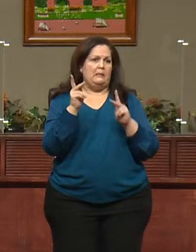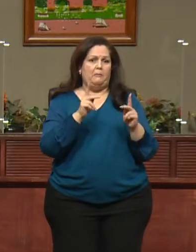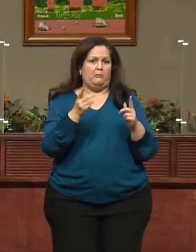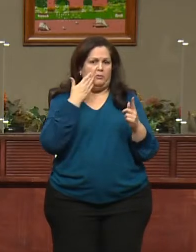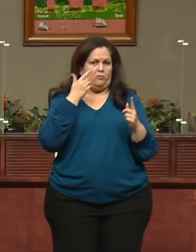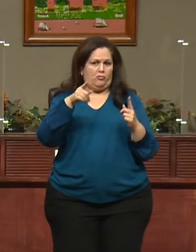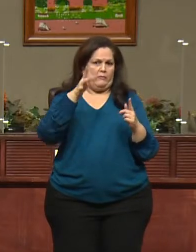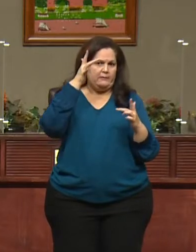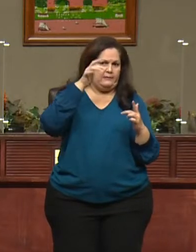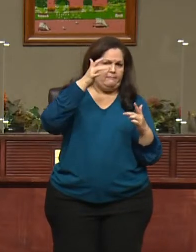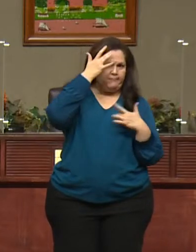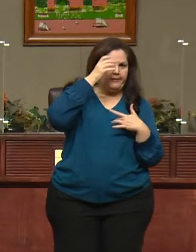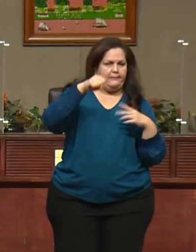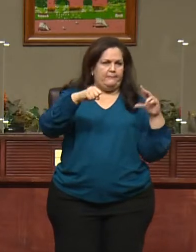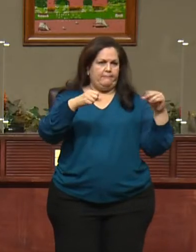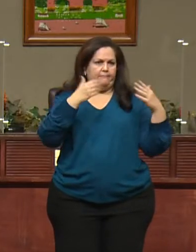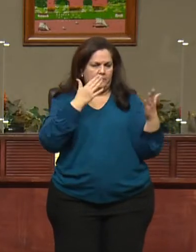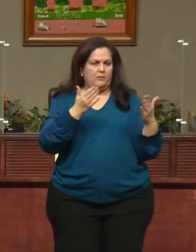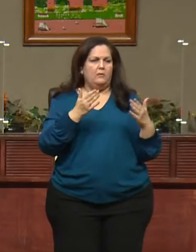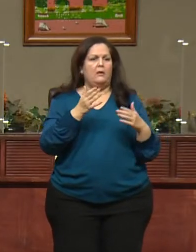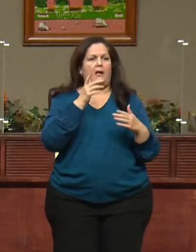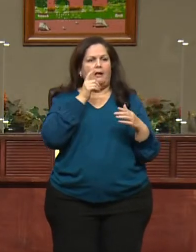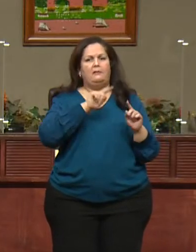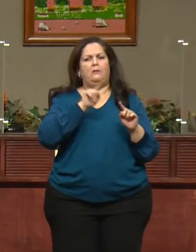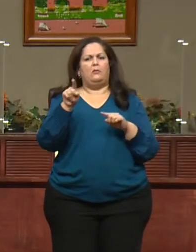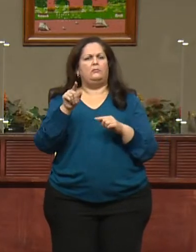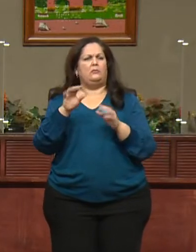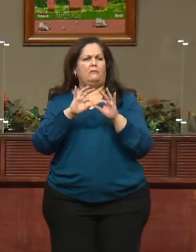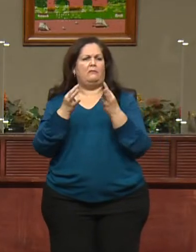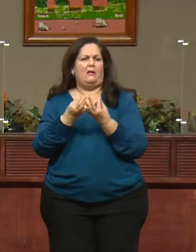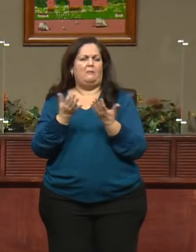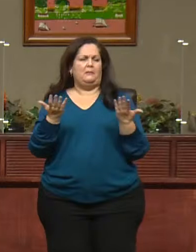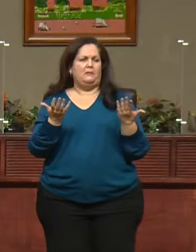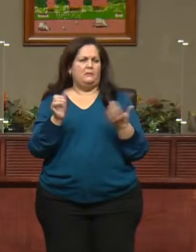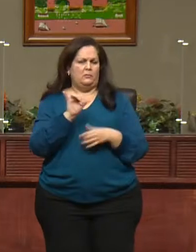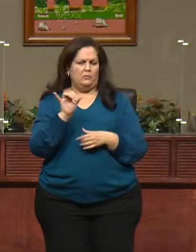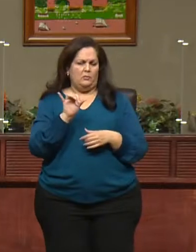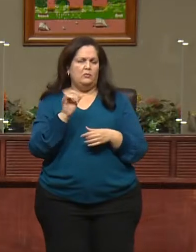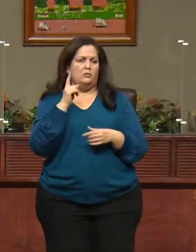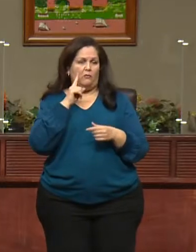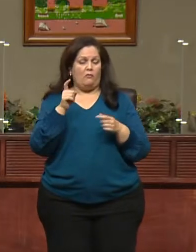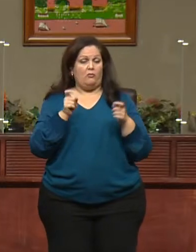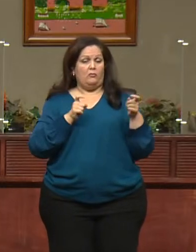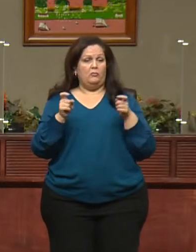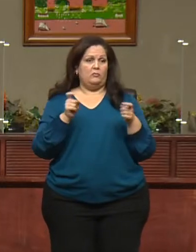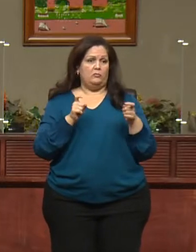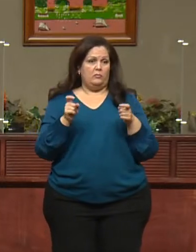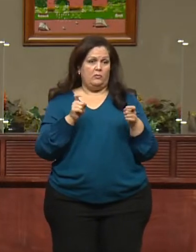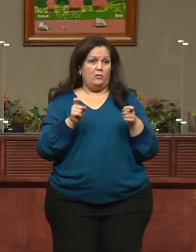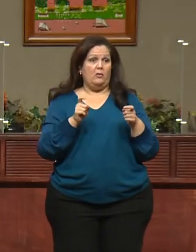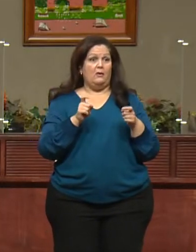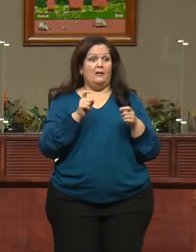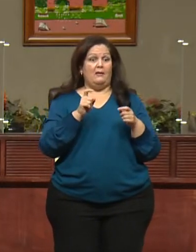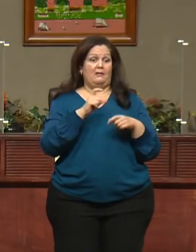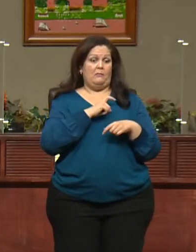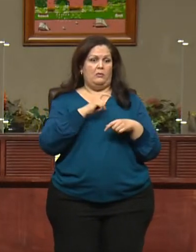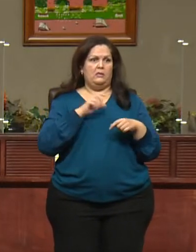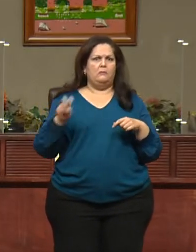their status. And they also go back to their families. So it's important for pandemic control, someone that moved that